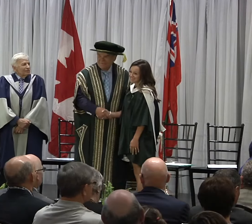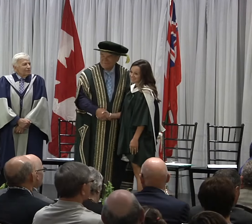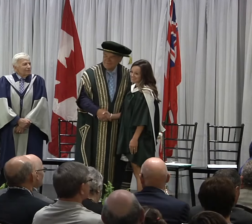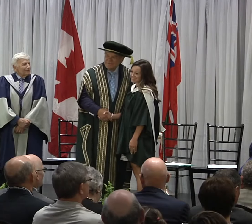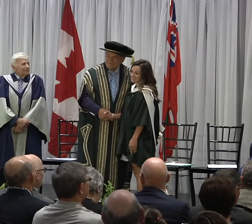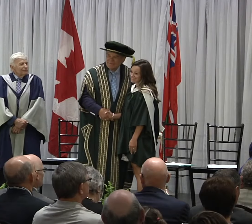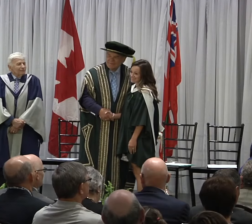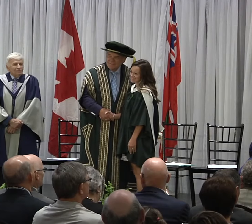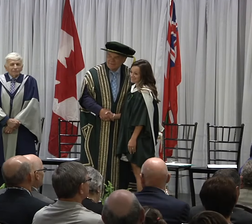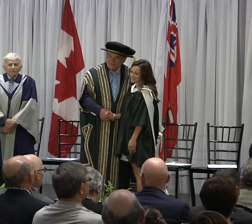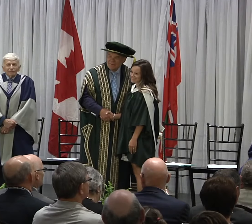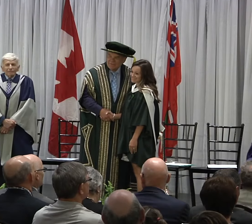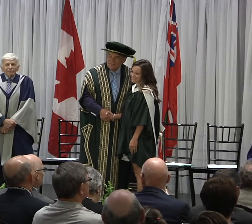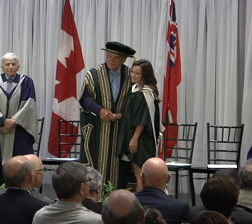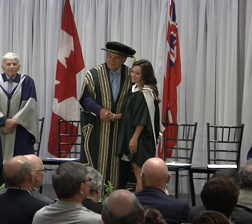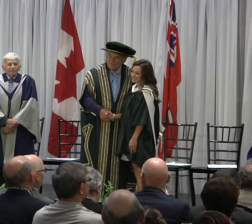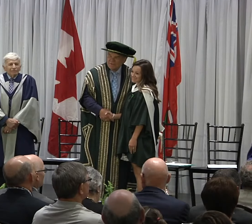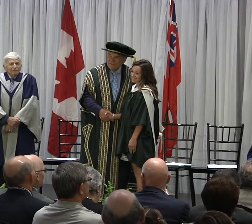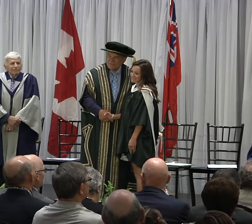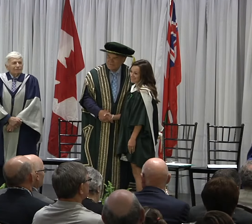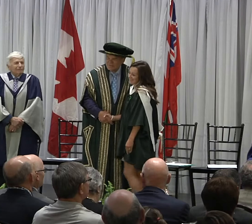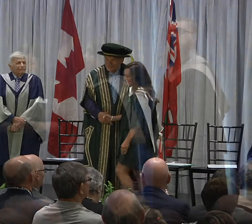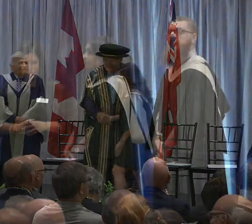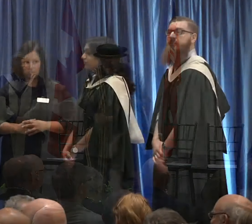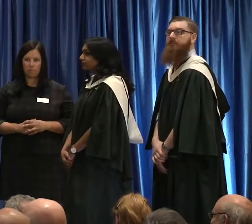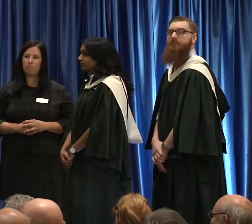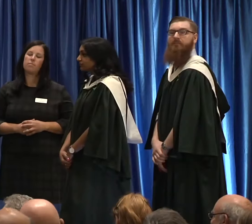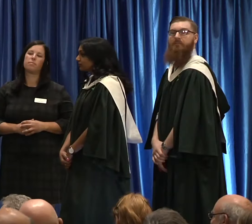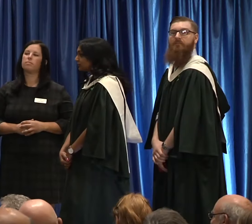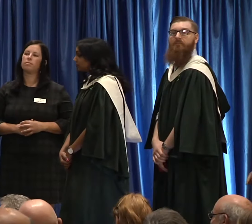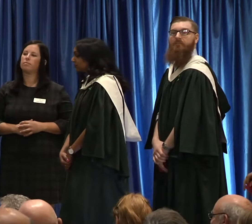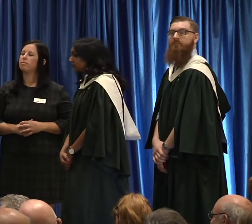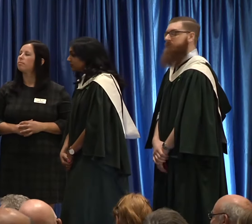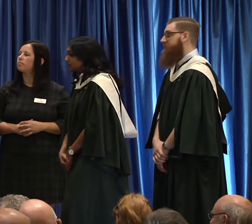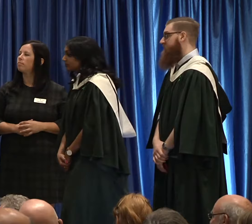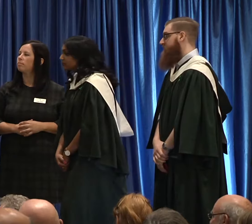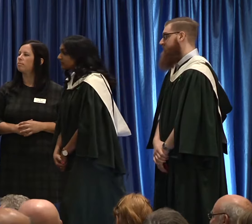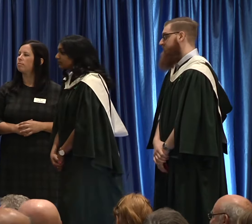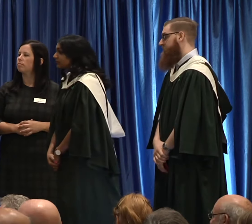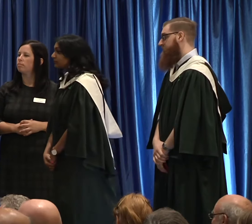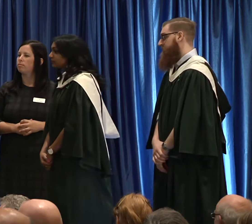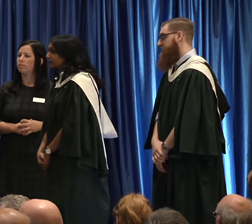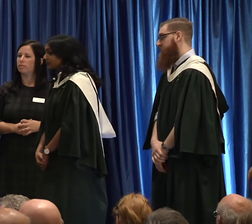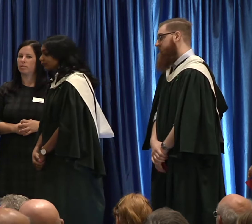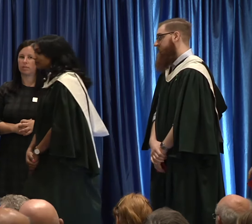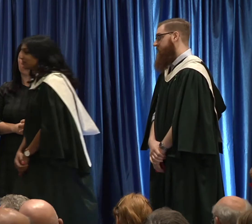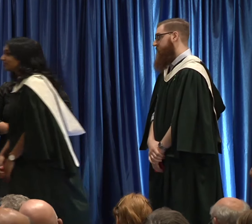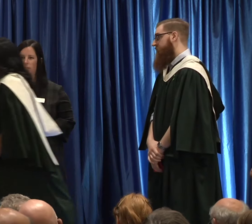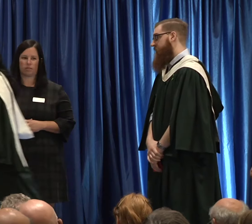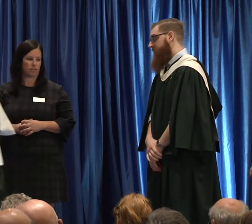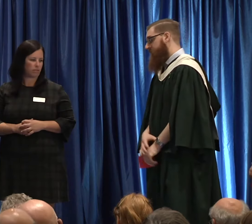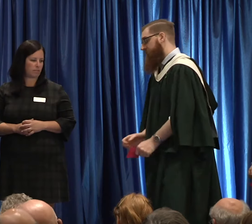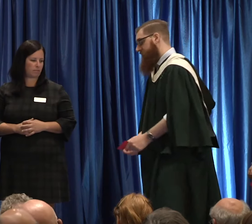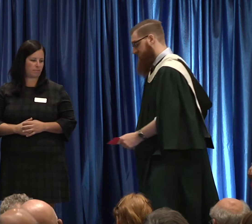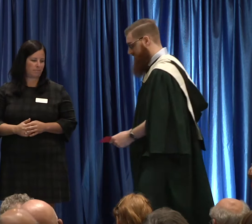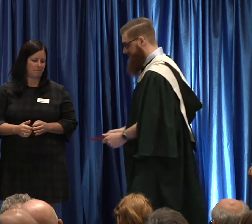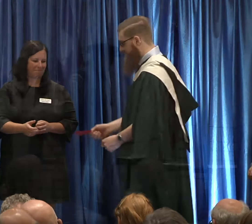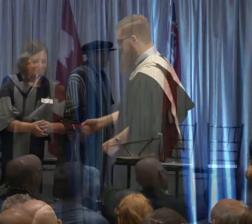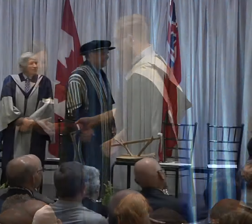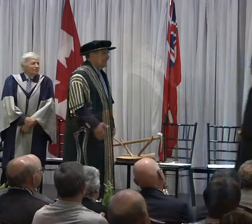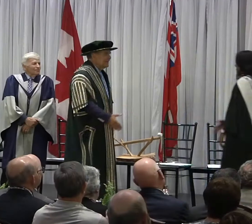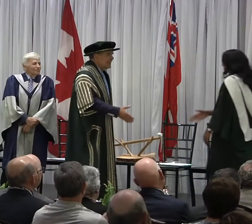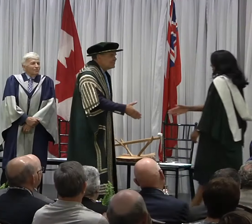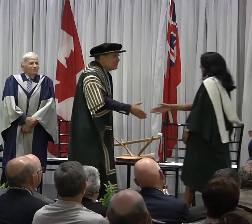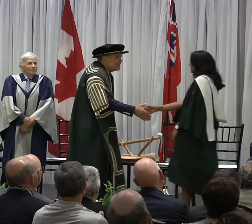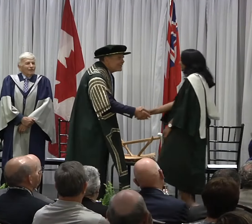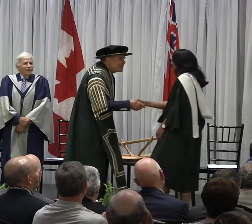Thank you. Kasturi Kananathas.